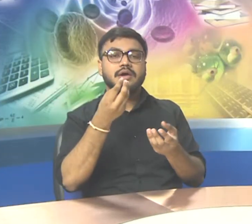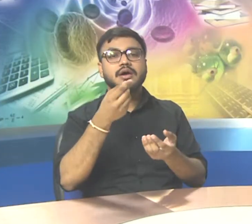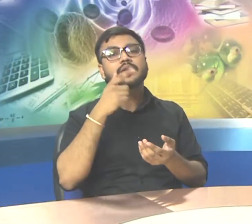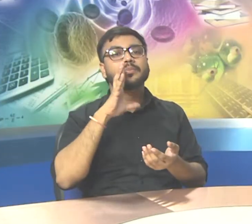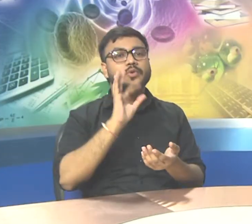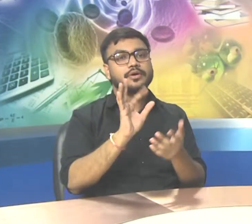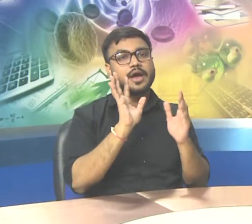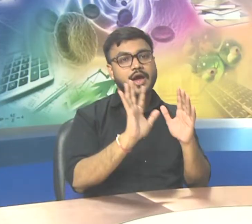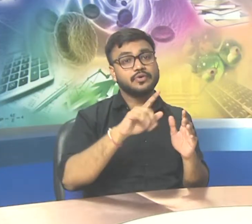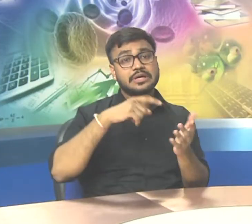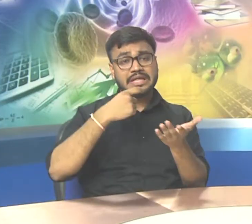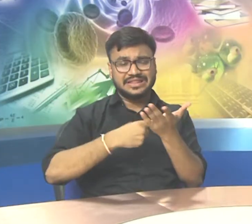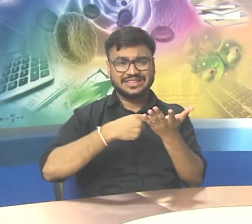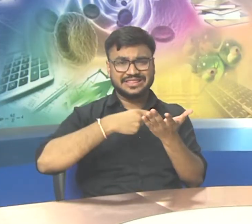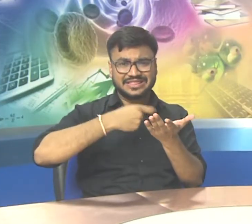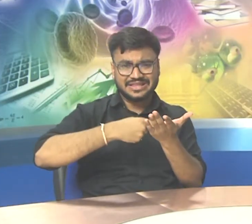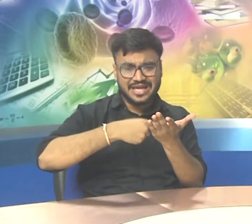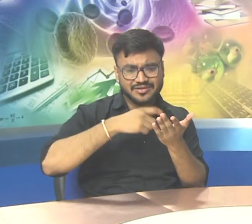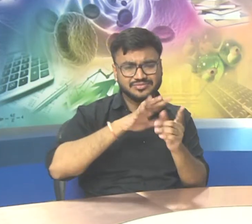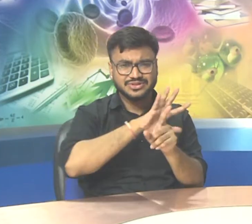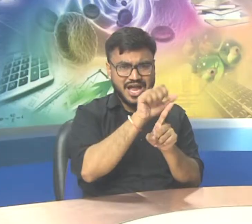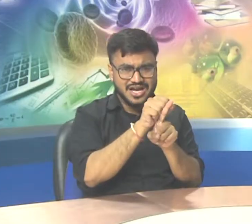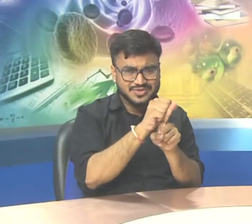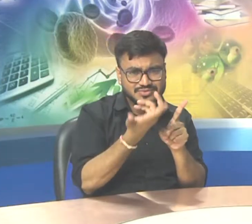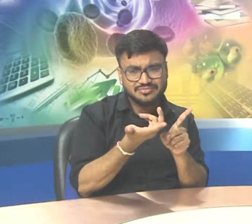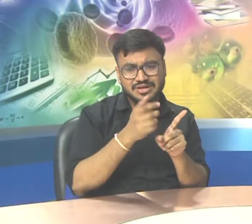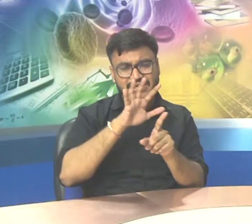And birthday parties and regional festivals.